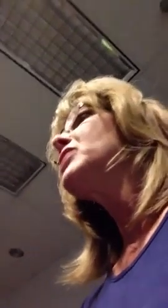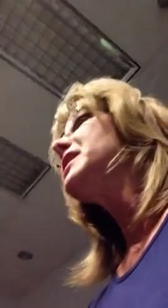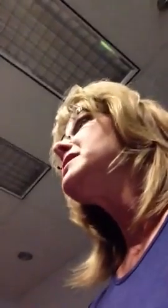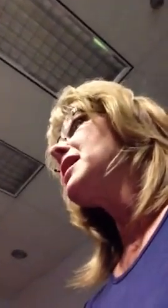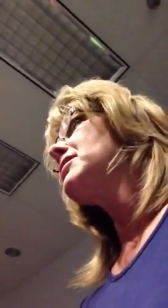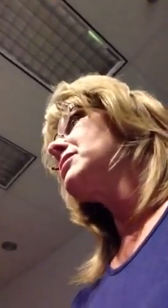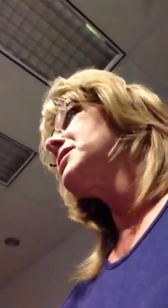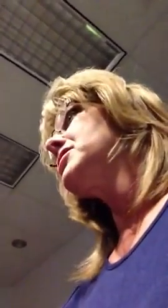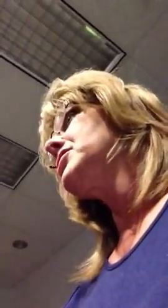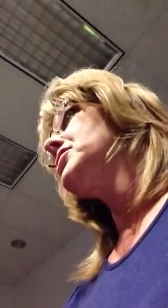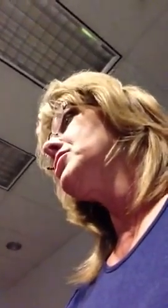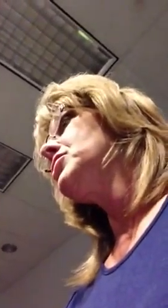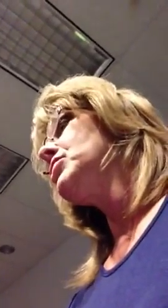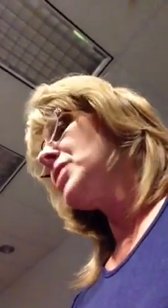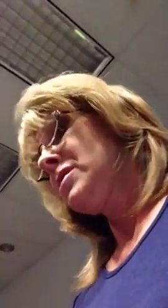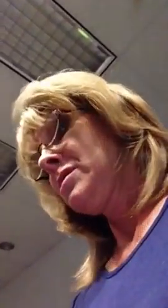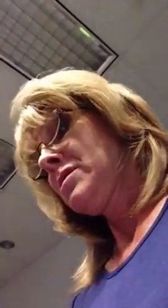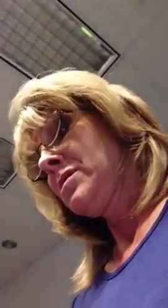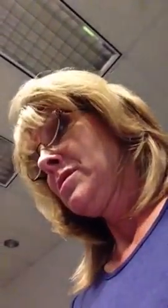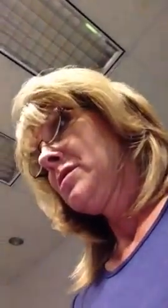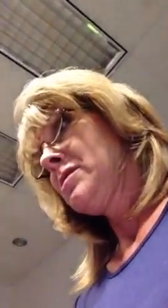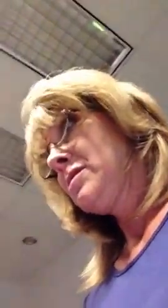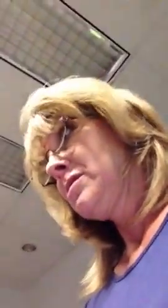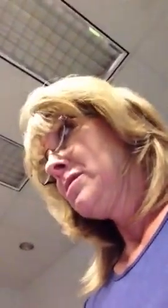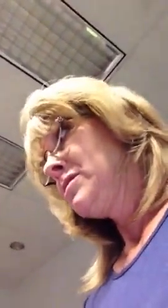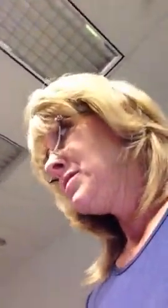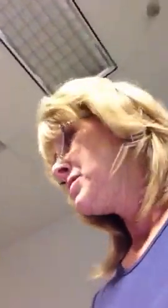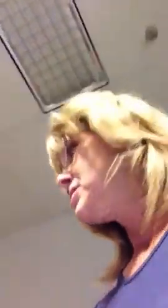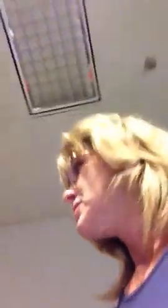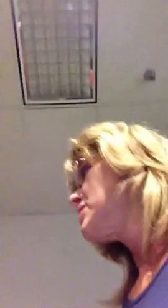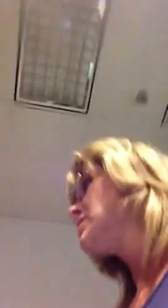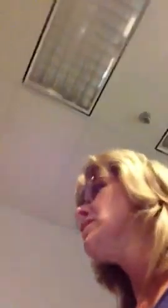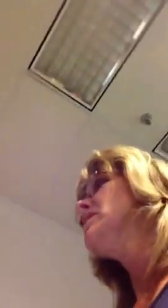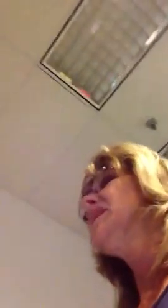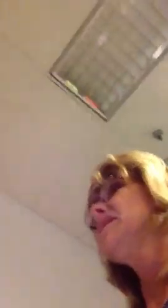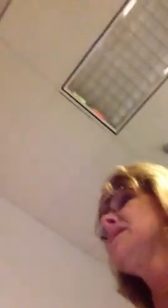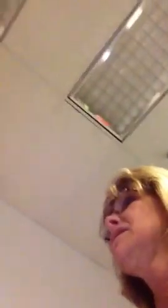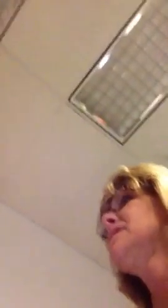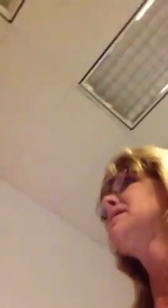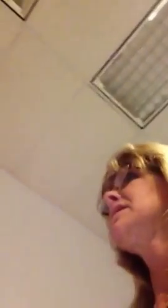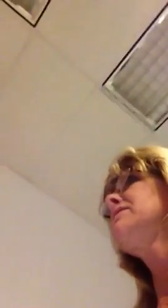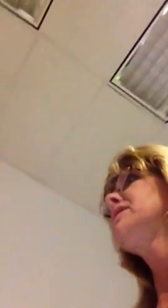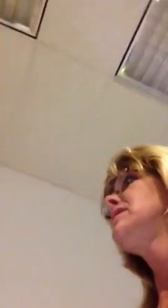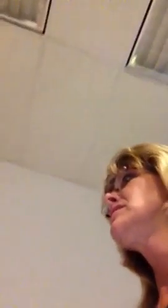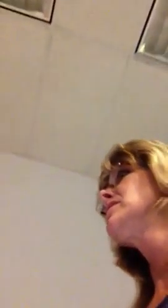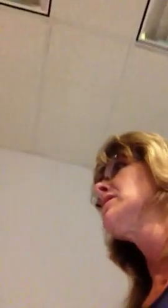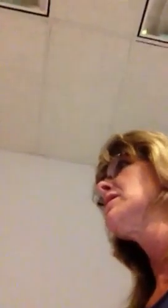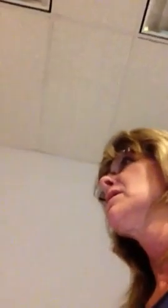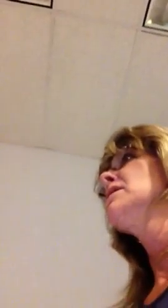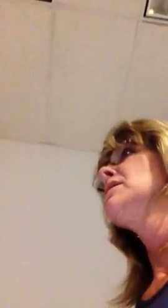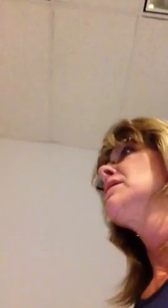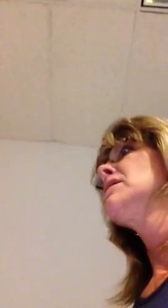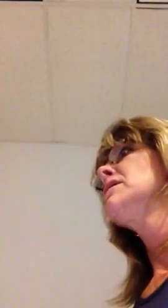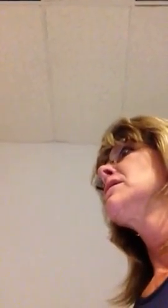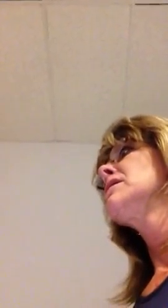we download it to, This goes in and you. yeah, could I save it? Yeah, I'm gonna put yours in right now, just in case. How